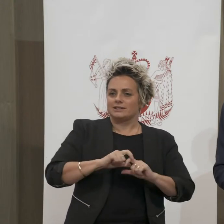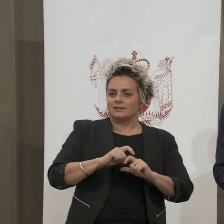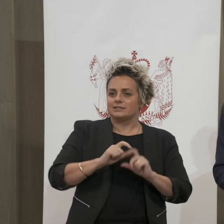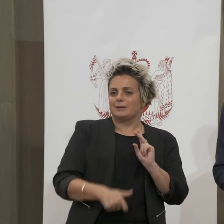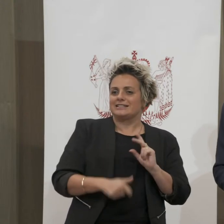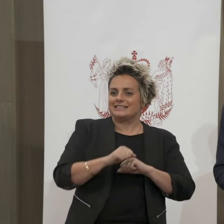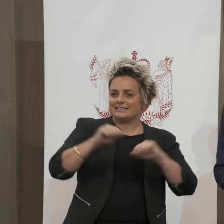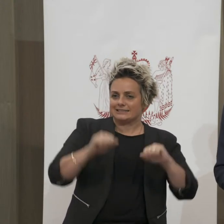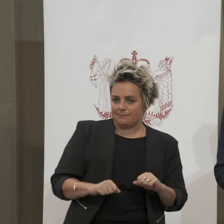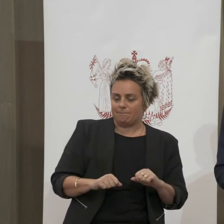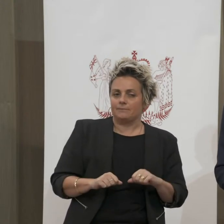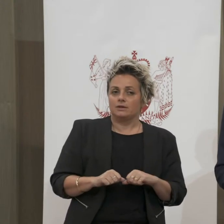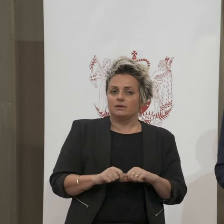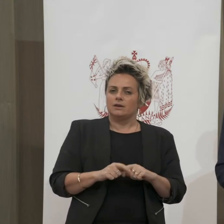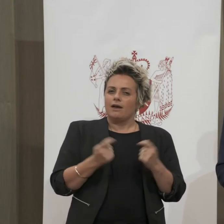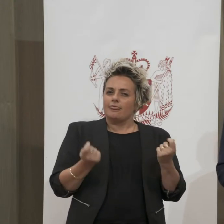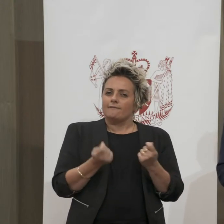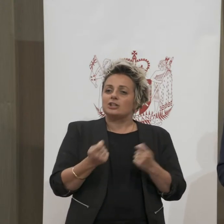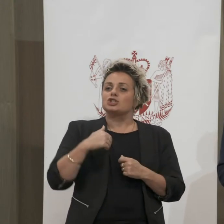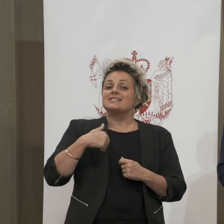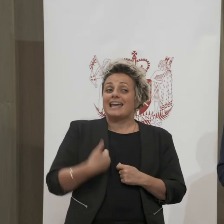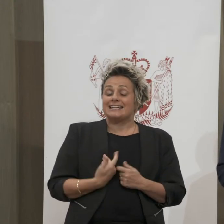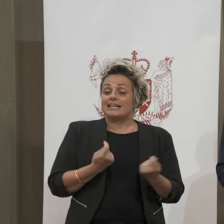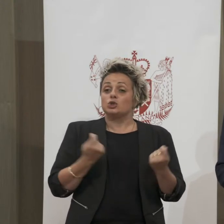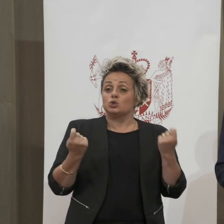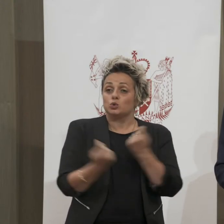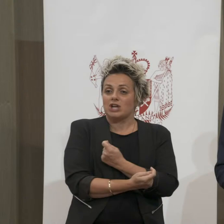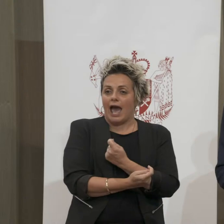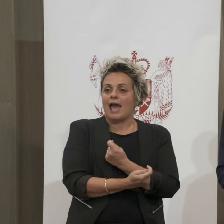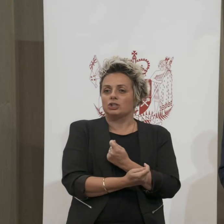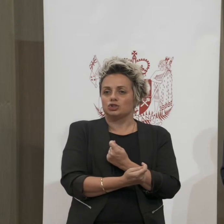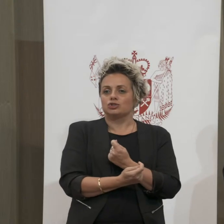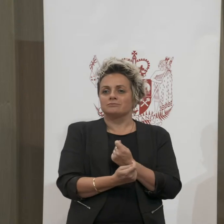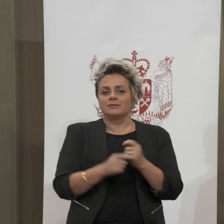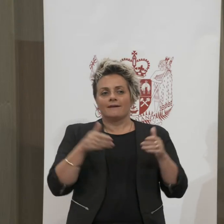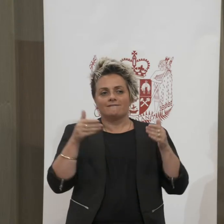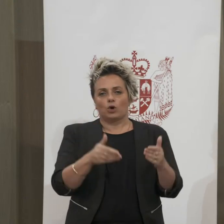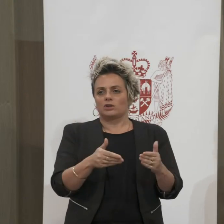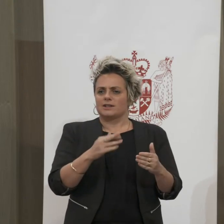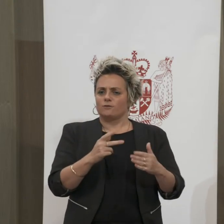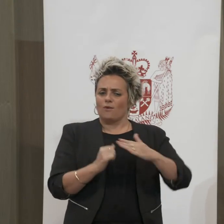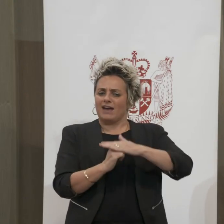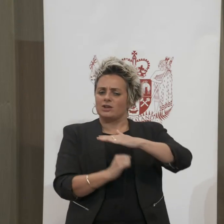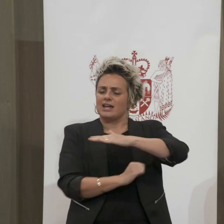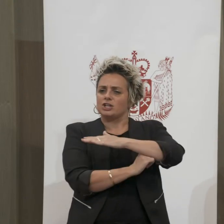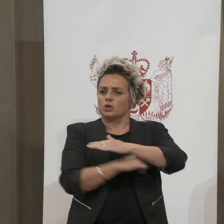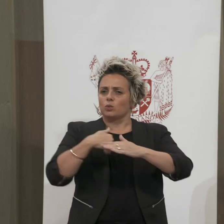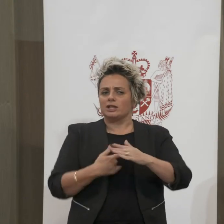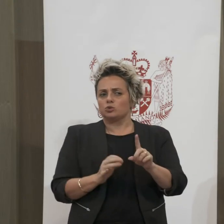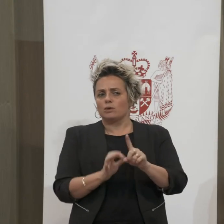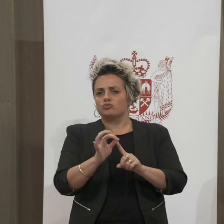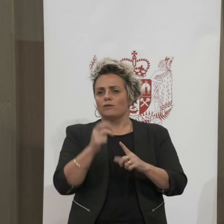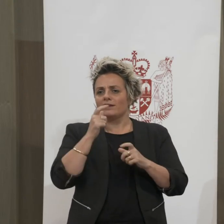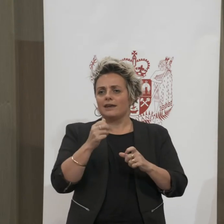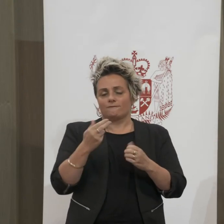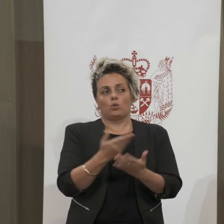system and the functions that need to change to set the foundation for improving care for